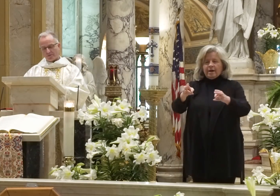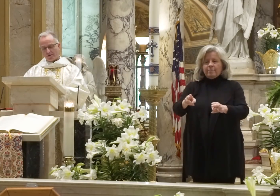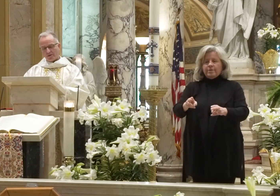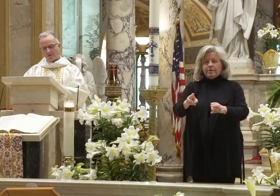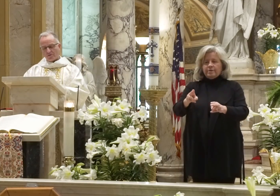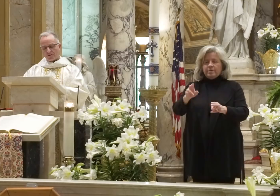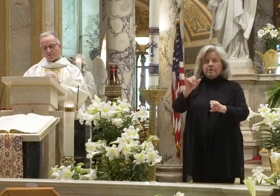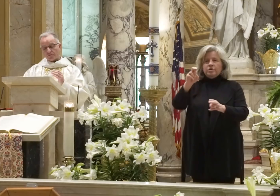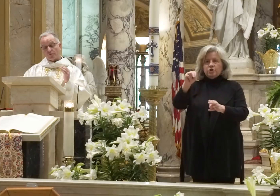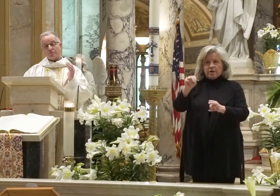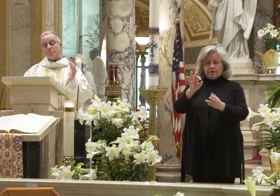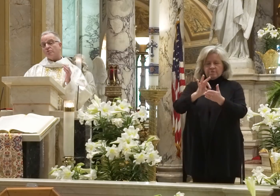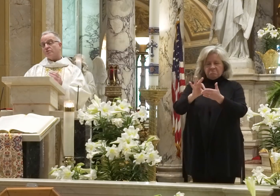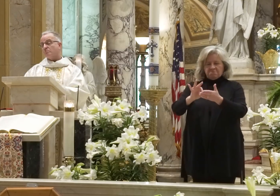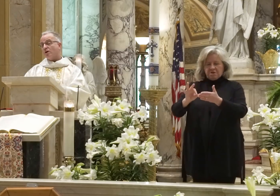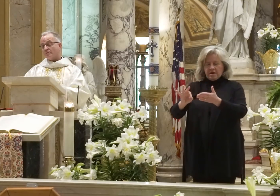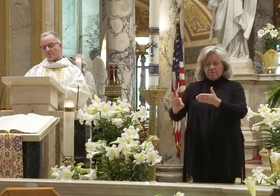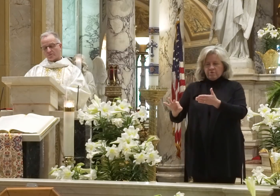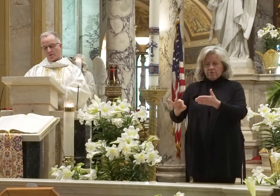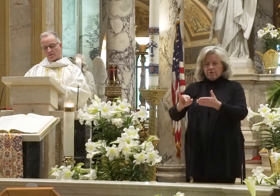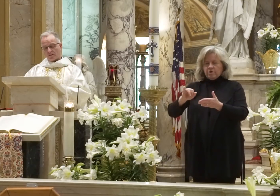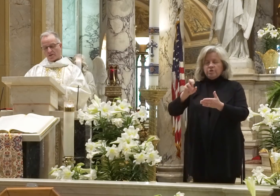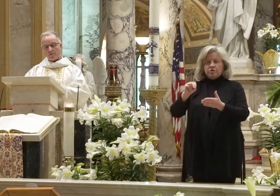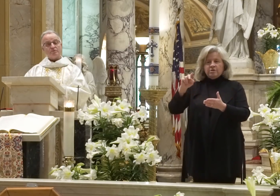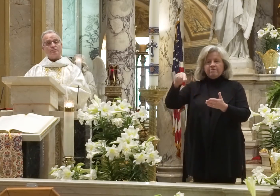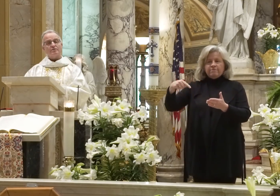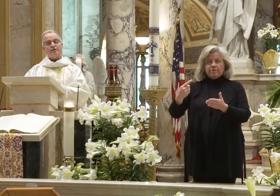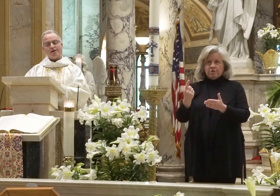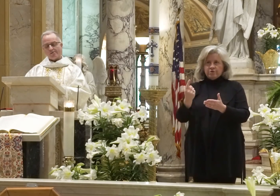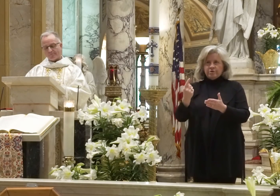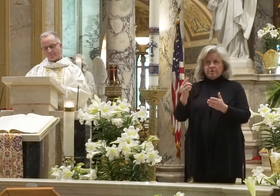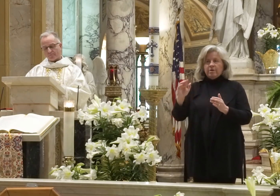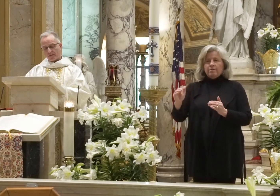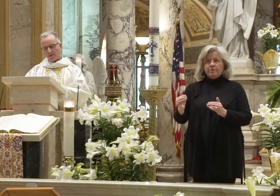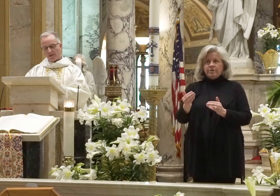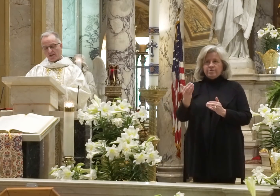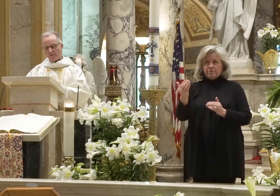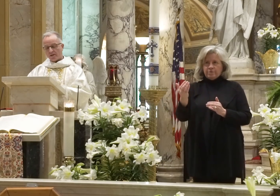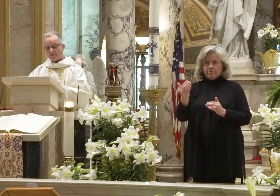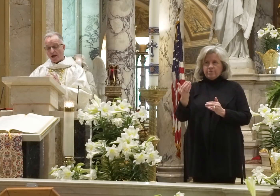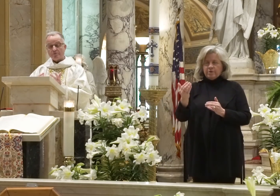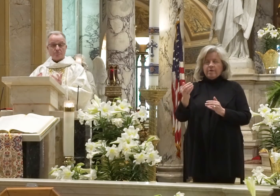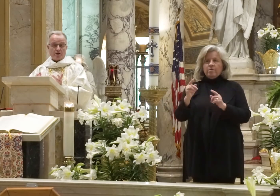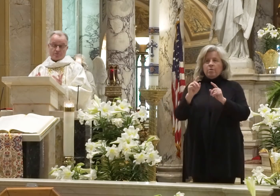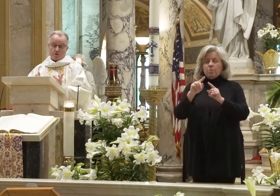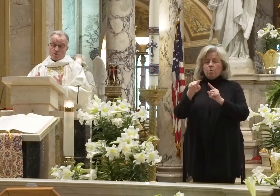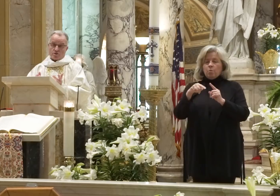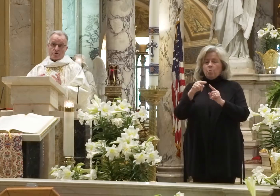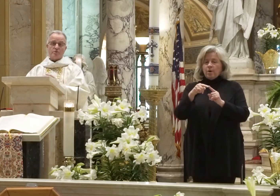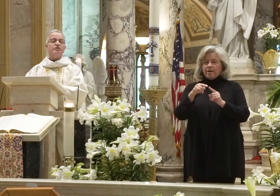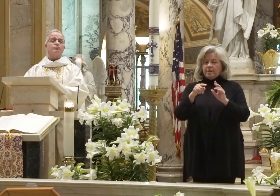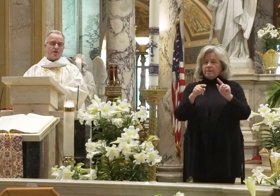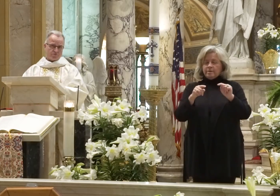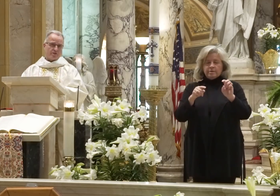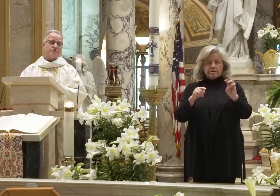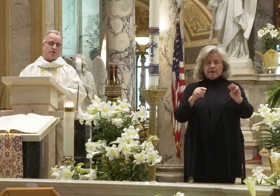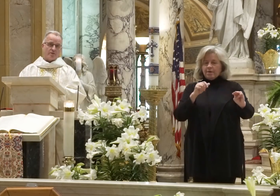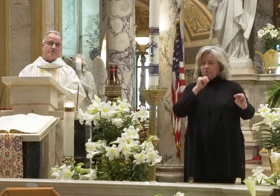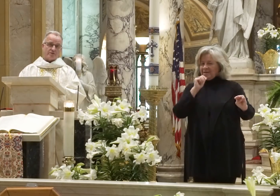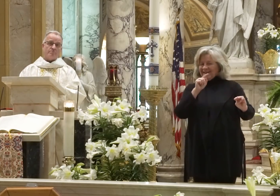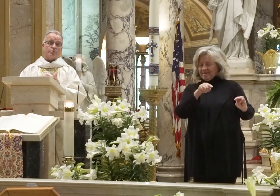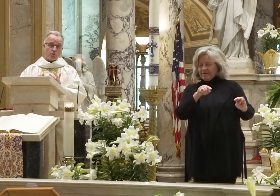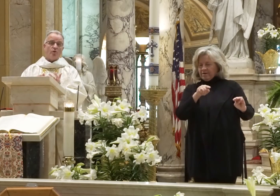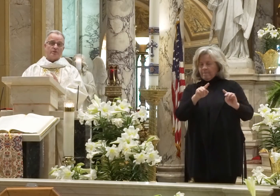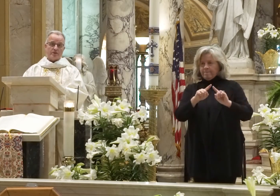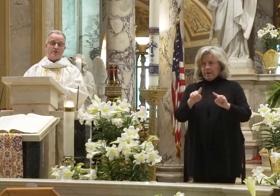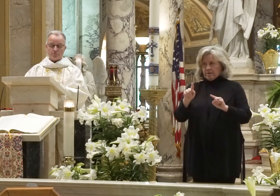account, Jesus first appeared to the apostles while Thomas wasn't there. And then as Thomas, as we heard, was incredulous when